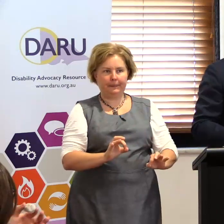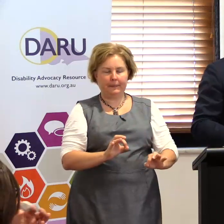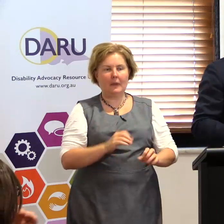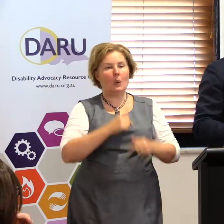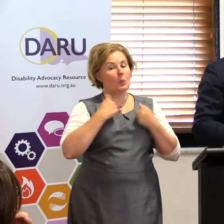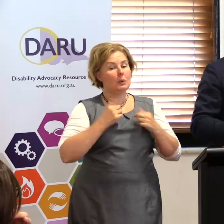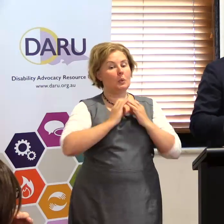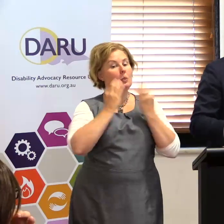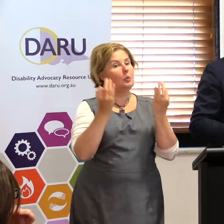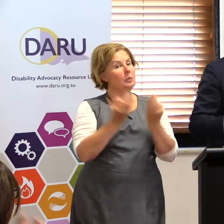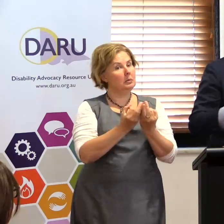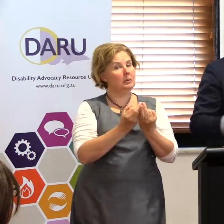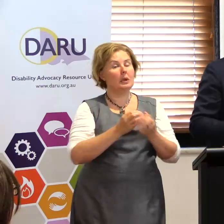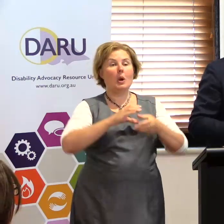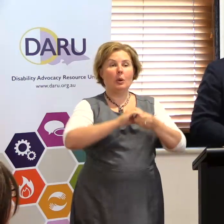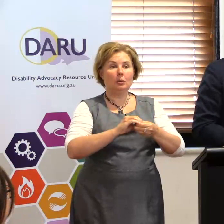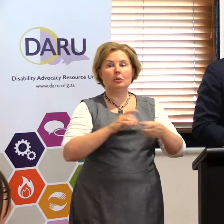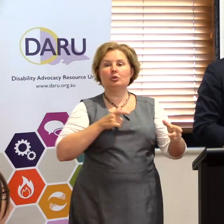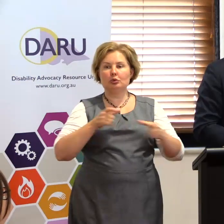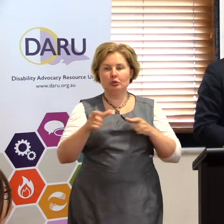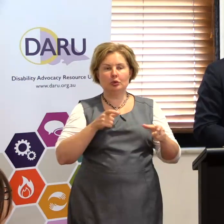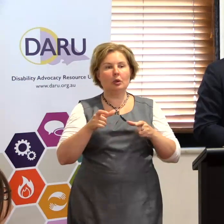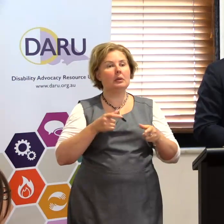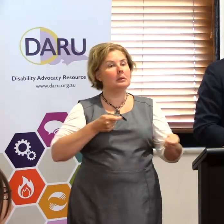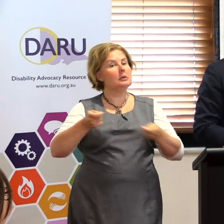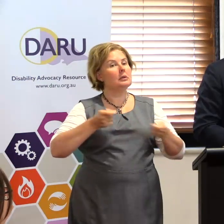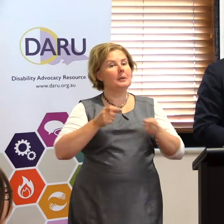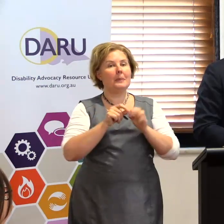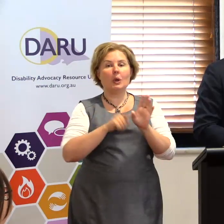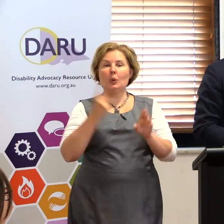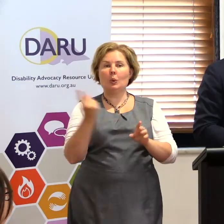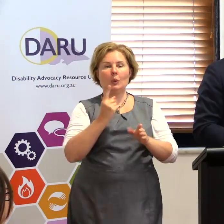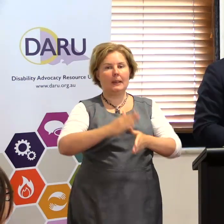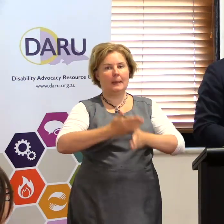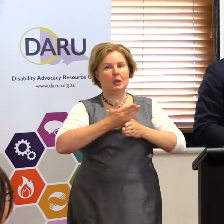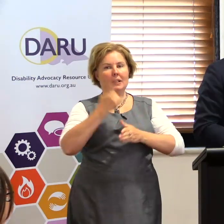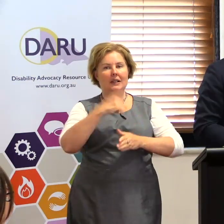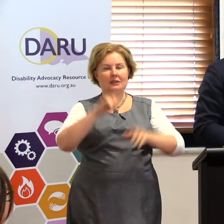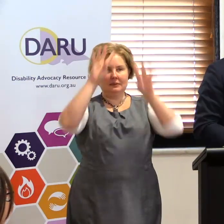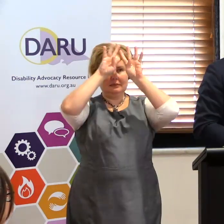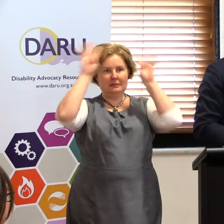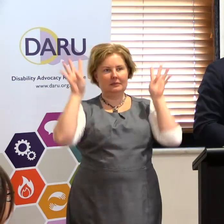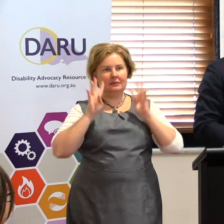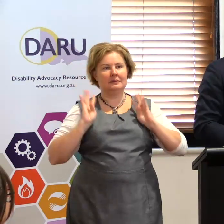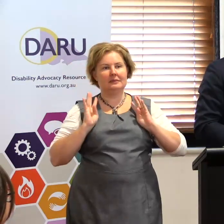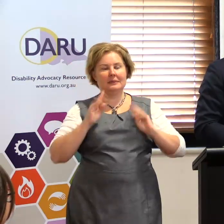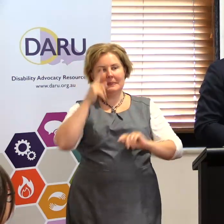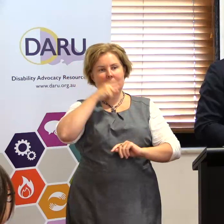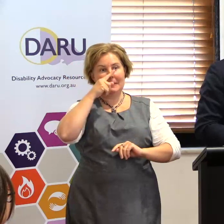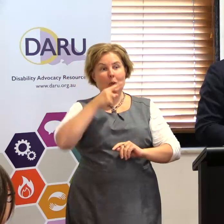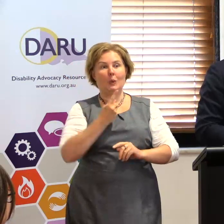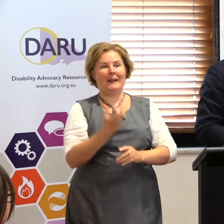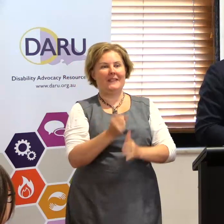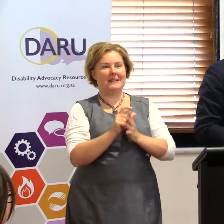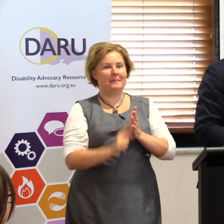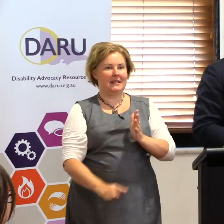is owned, controlled, run by Aboriginal and Torres Strait Islander people with disability. So everyone on